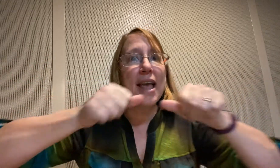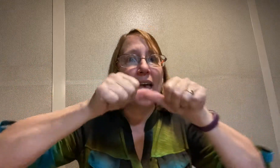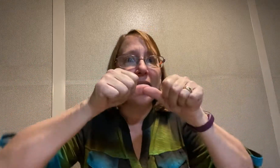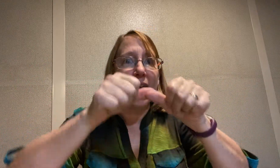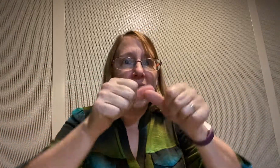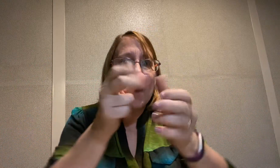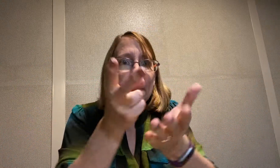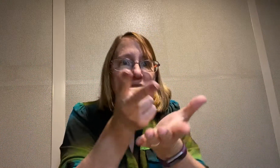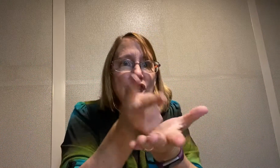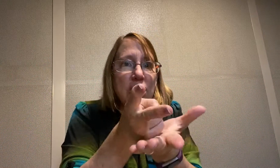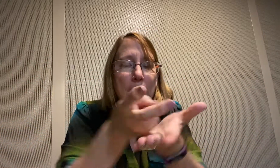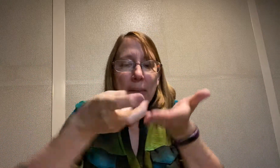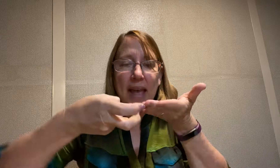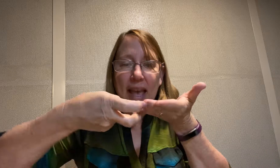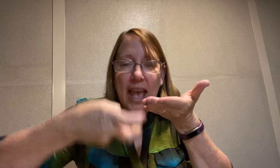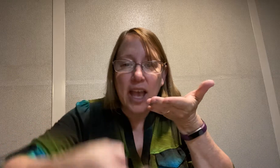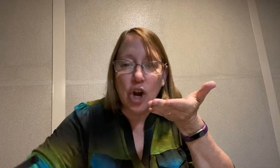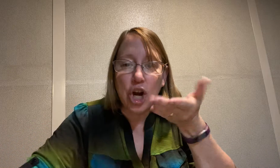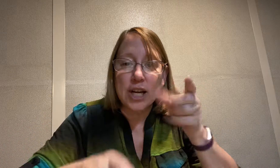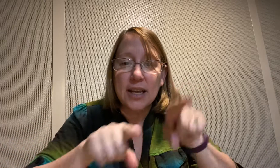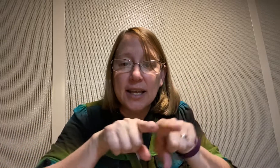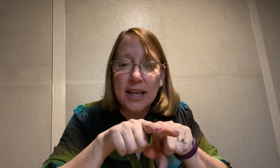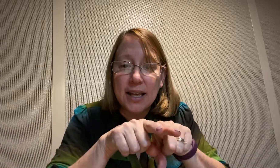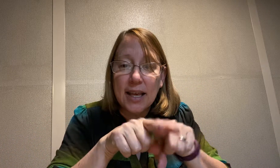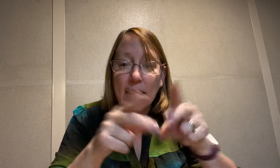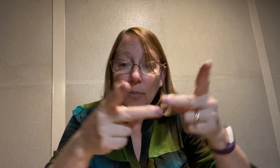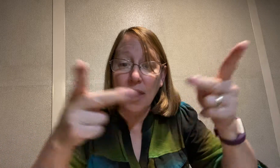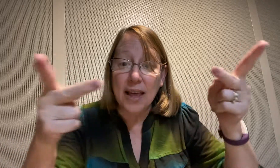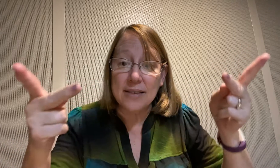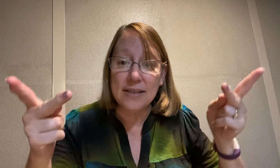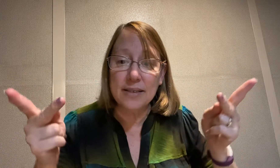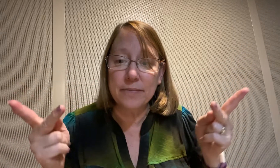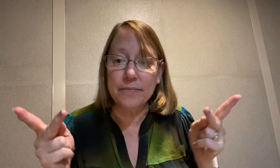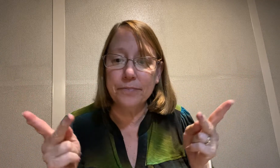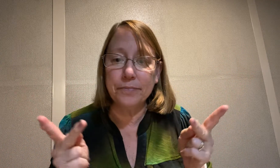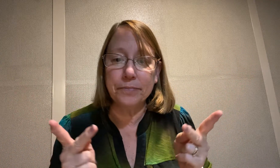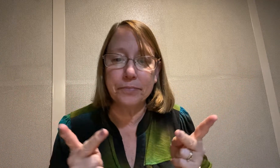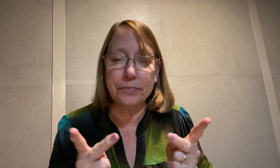That kept the ship anchored in place.